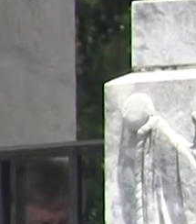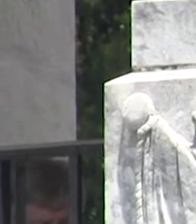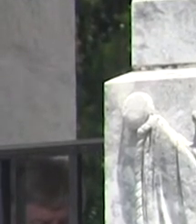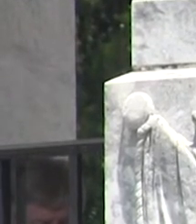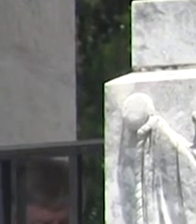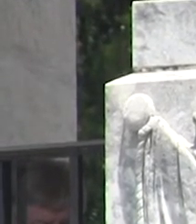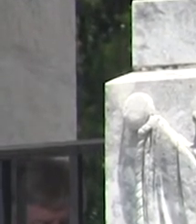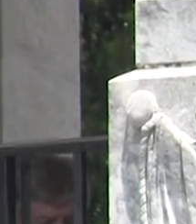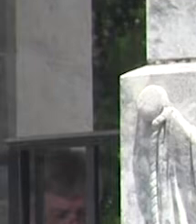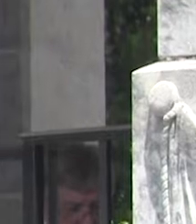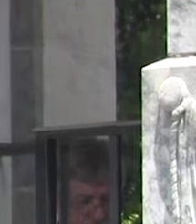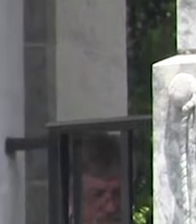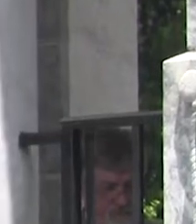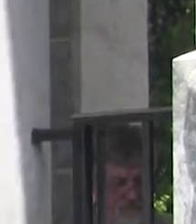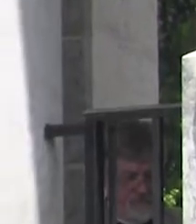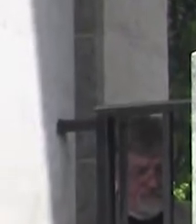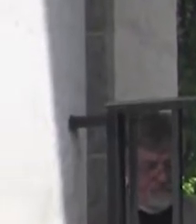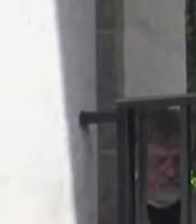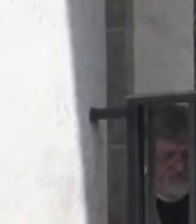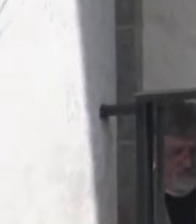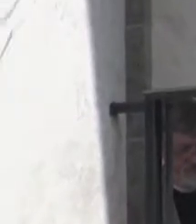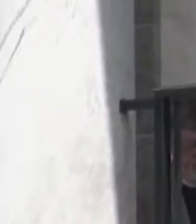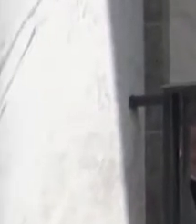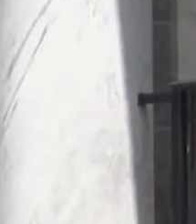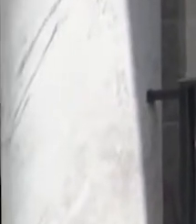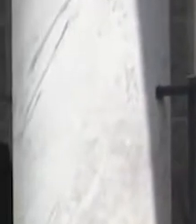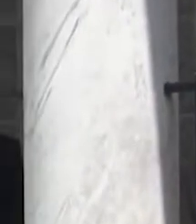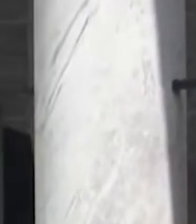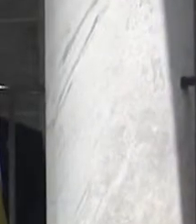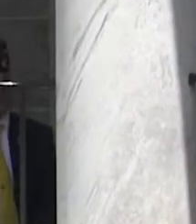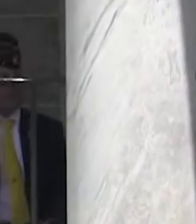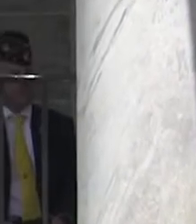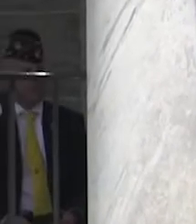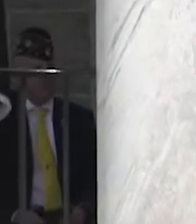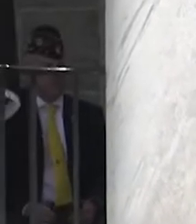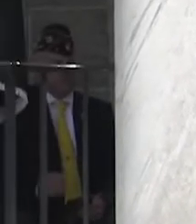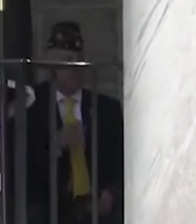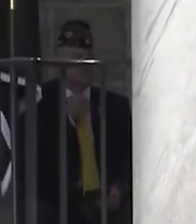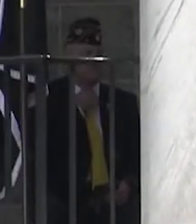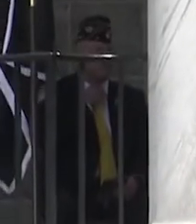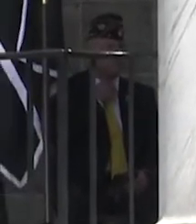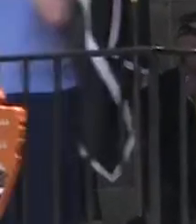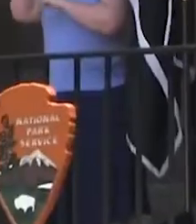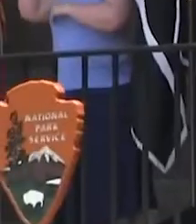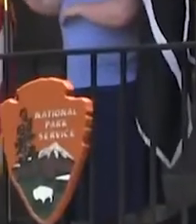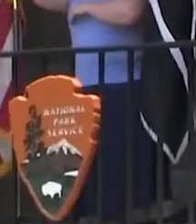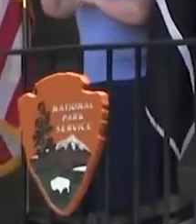national anthem performed by the United States Army Maneuver Center of Excellence Band.